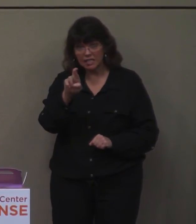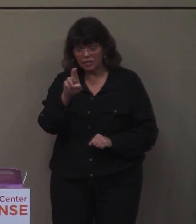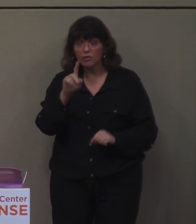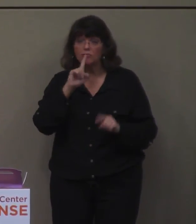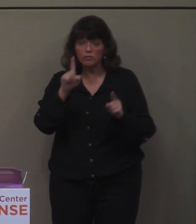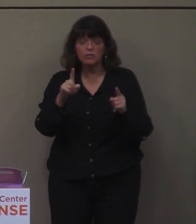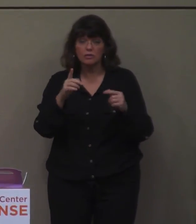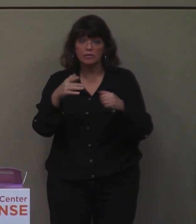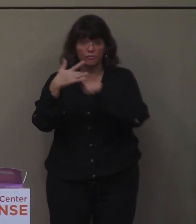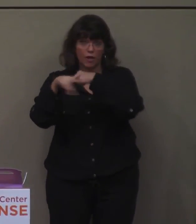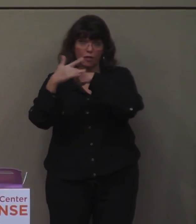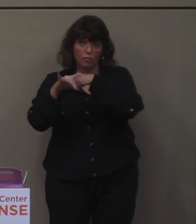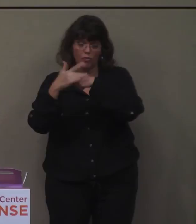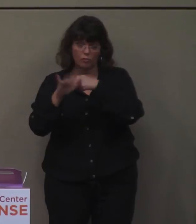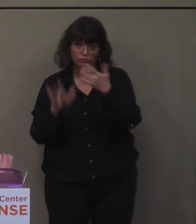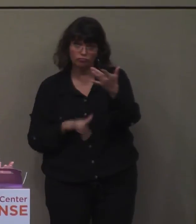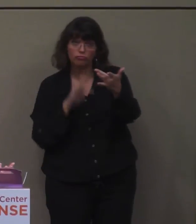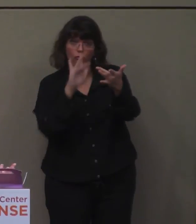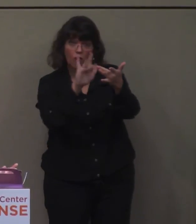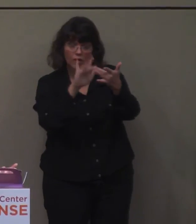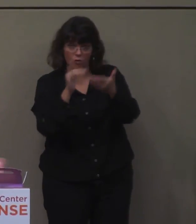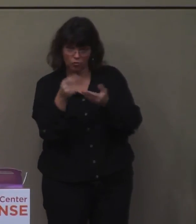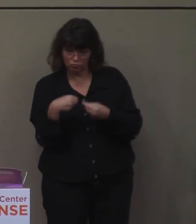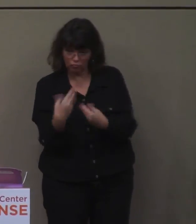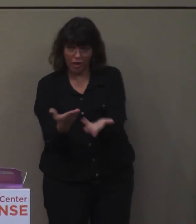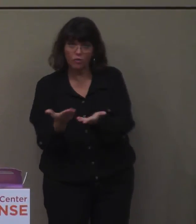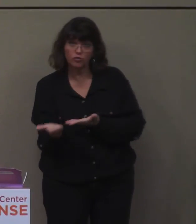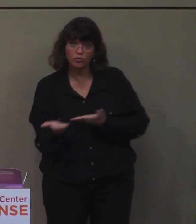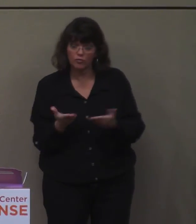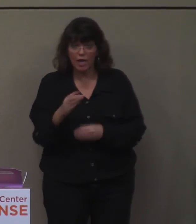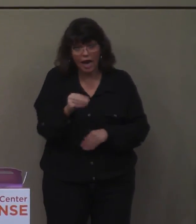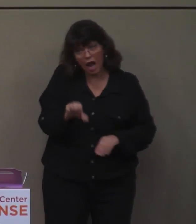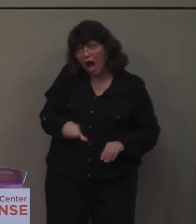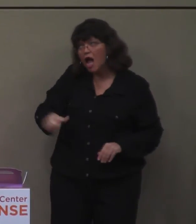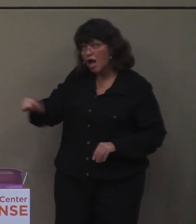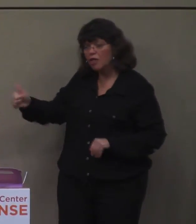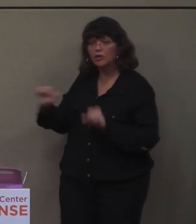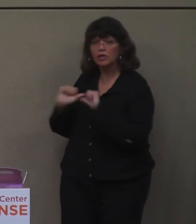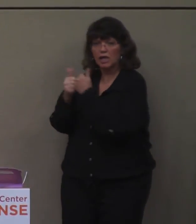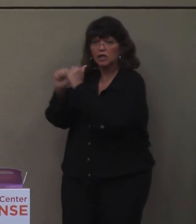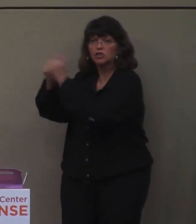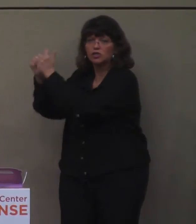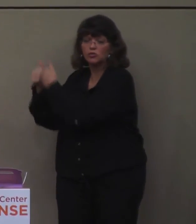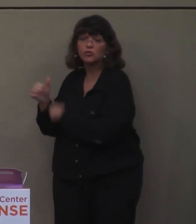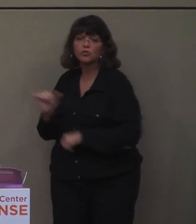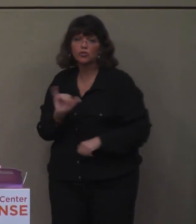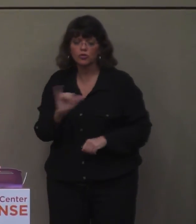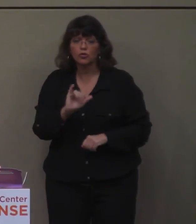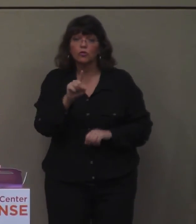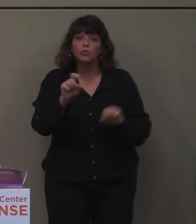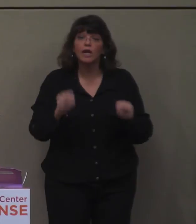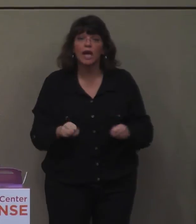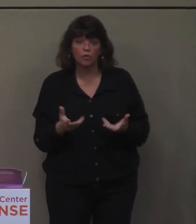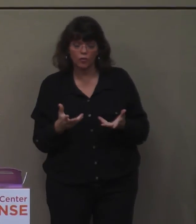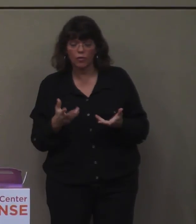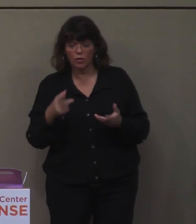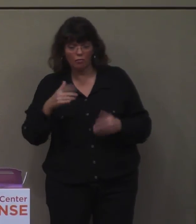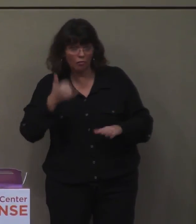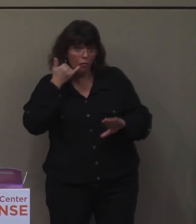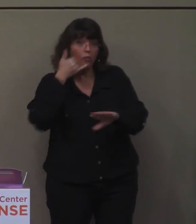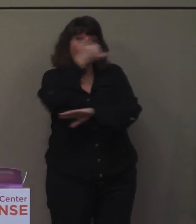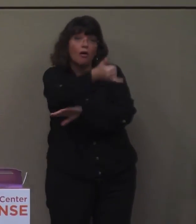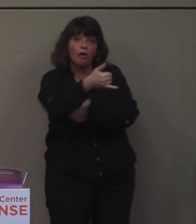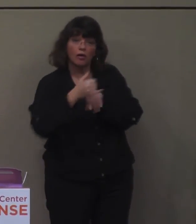families, to meet with the kids. They can call right now today and get a phone intake and schedule an appointment. And we're going to be creative in it, because we're not